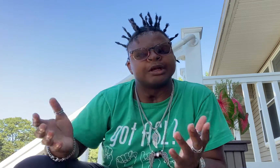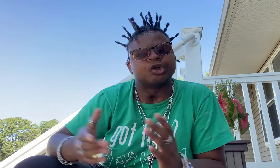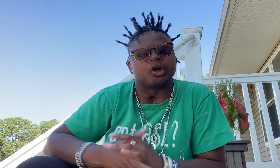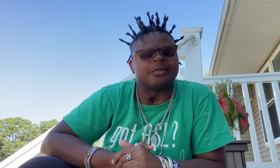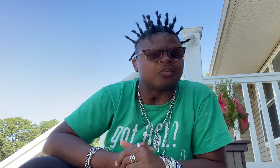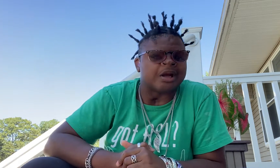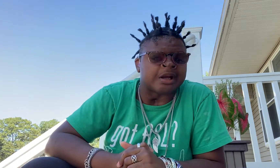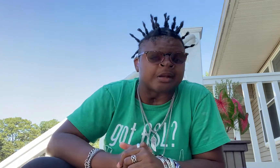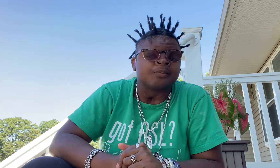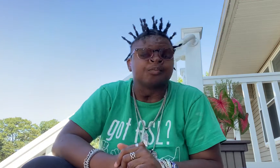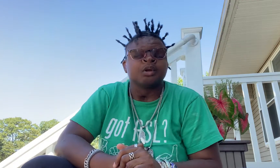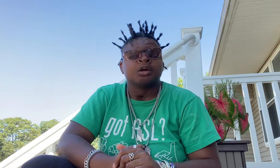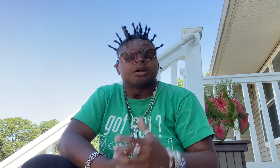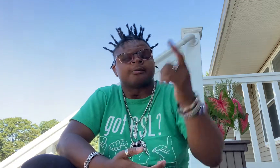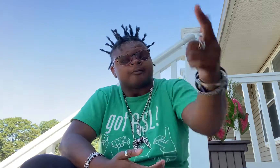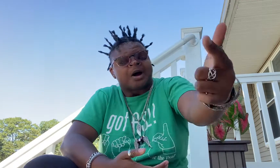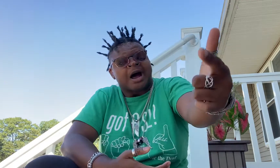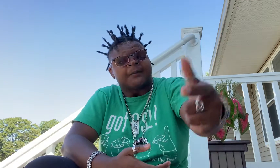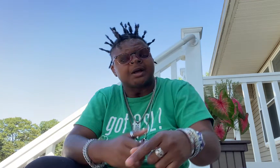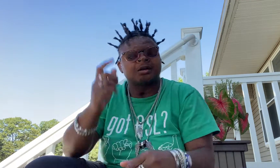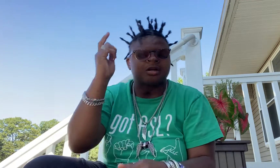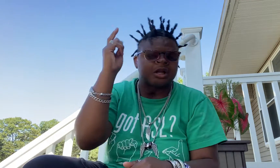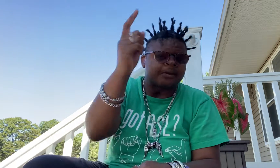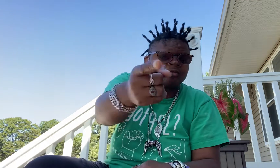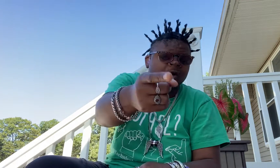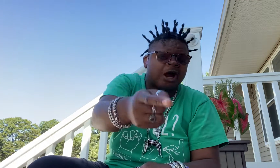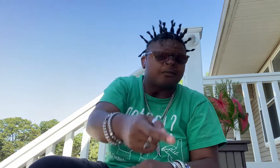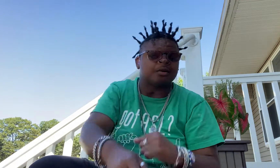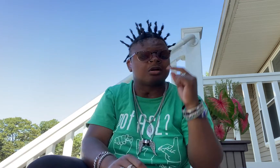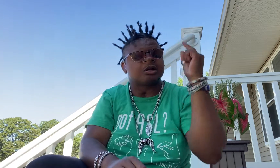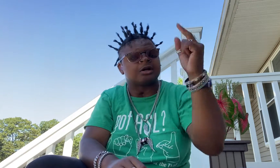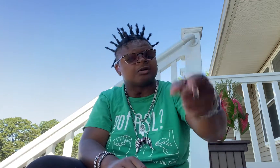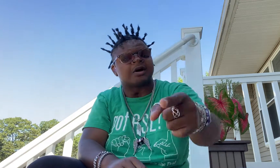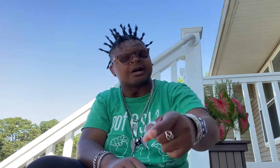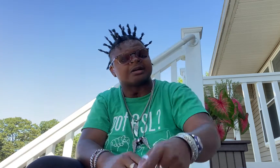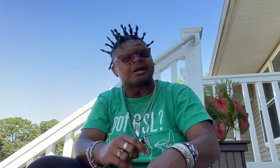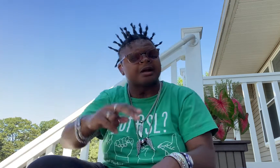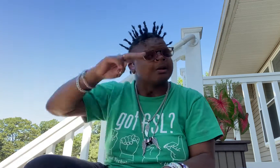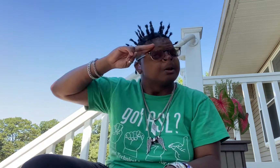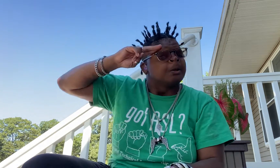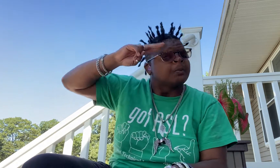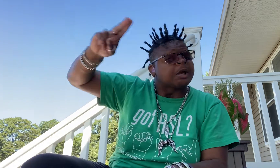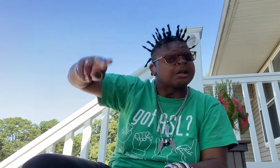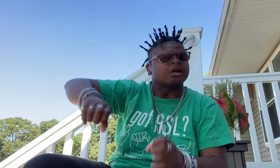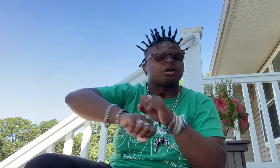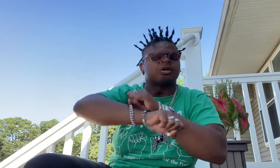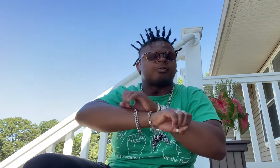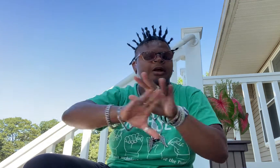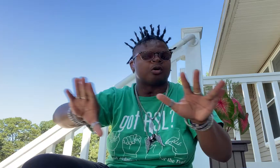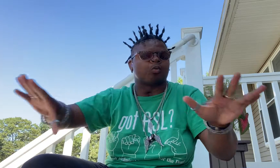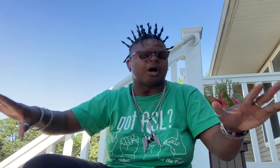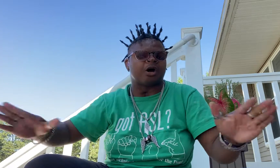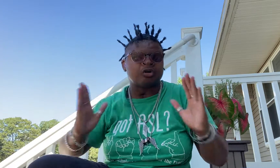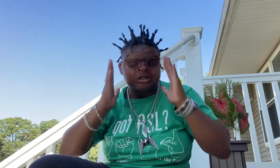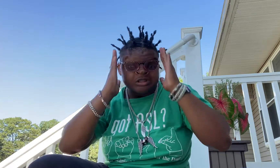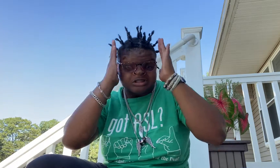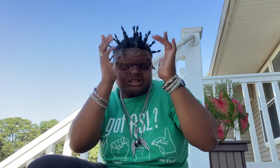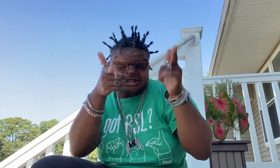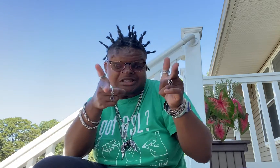monetization movie. Come on, Barbara. Come on, Barbara. Come on, Seth. Peace. Spread the word.